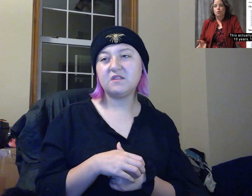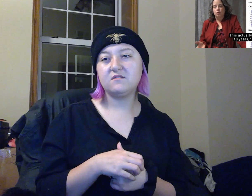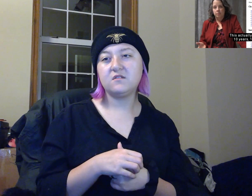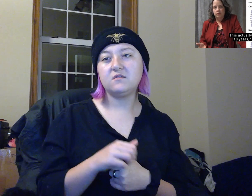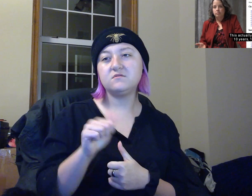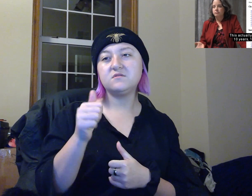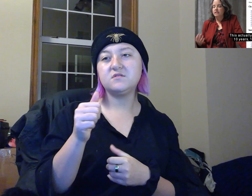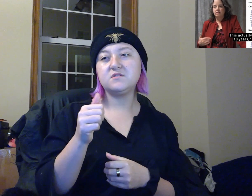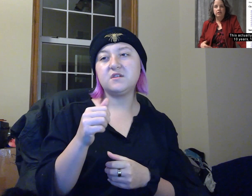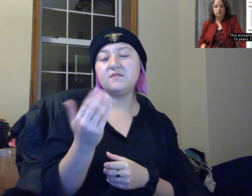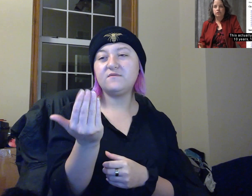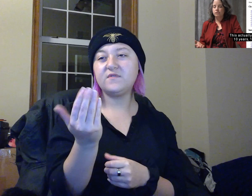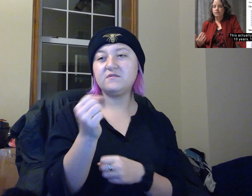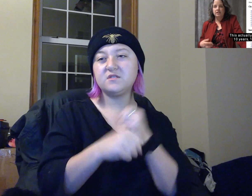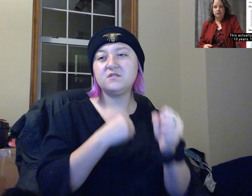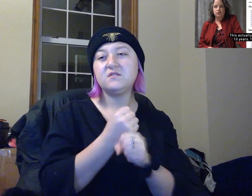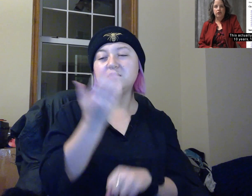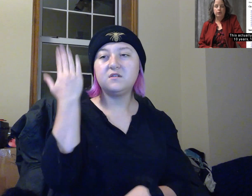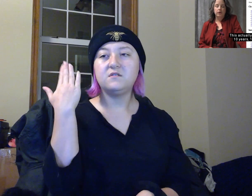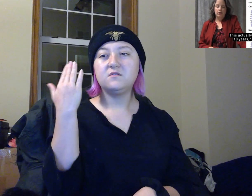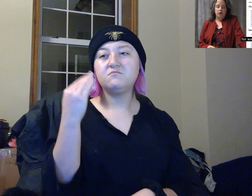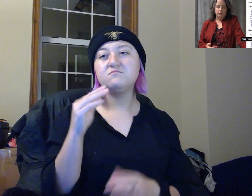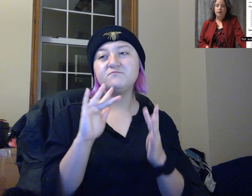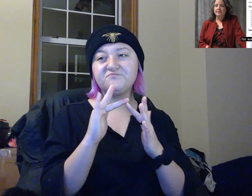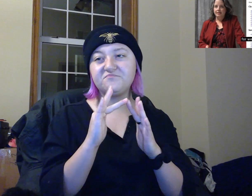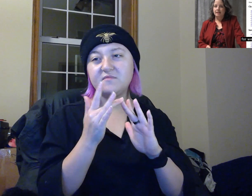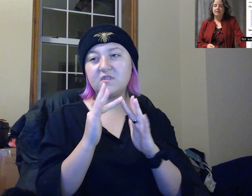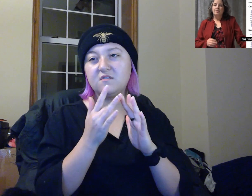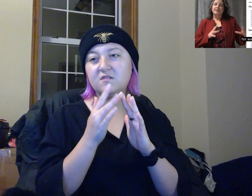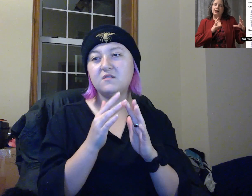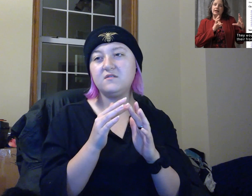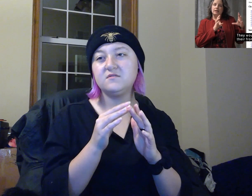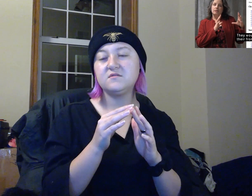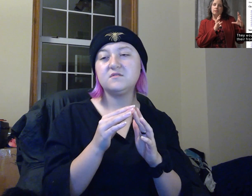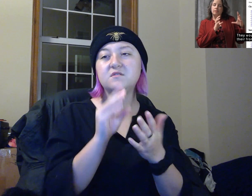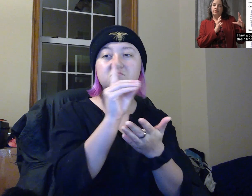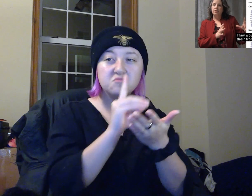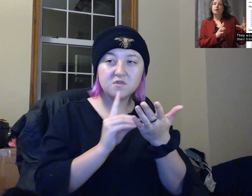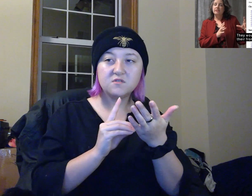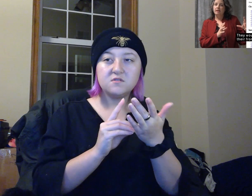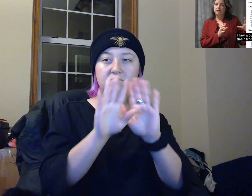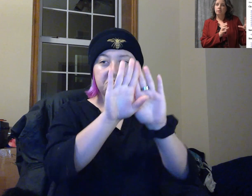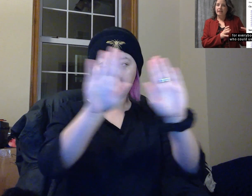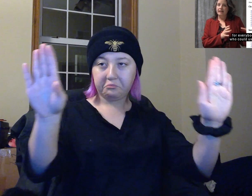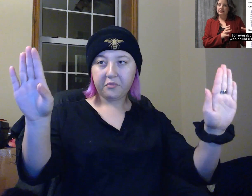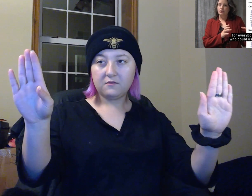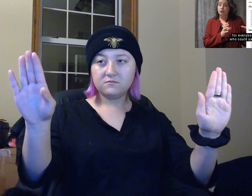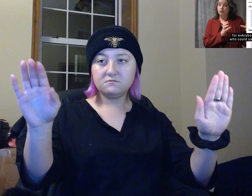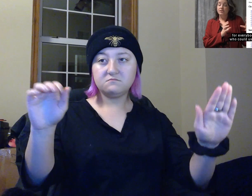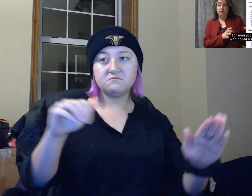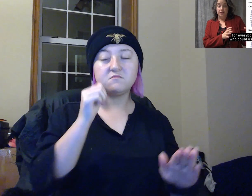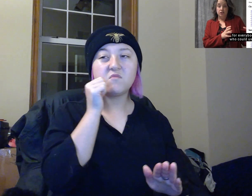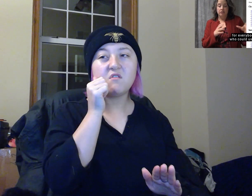the norm 10 years, 15 years ago for websites. They would design their front website for everybody to access